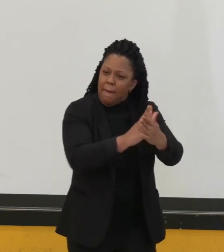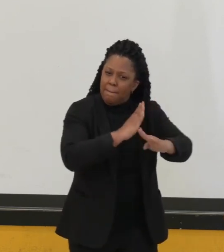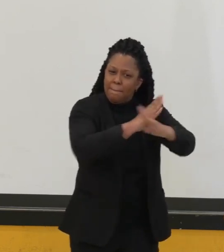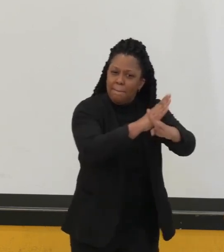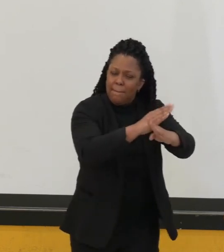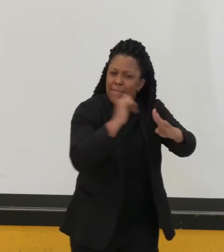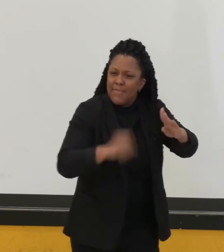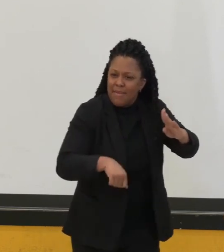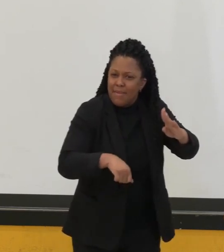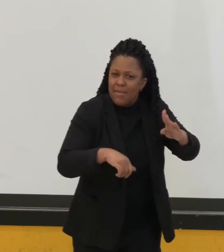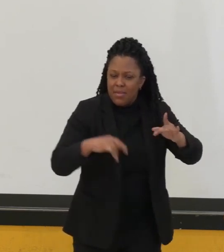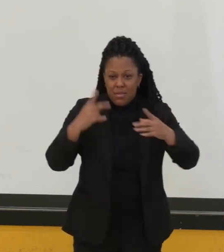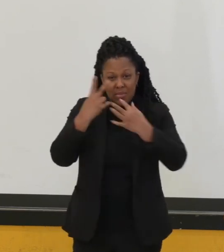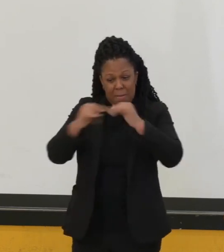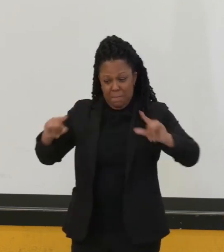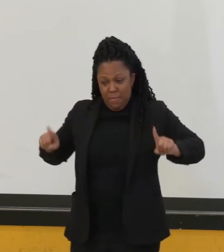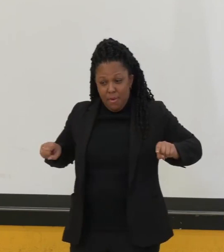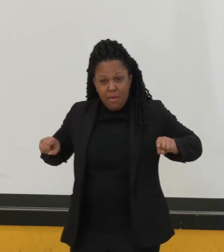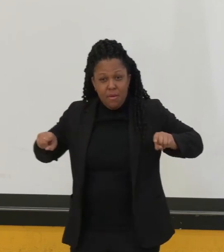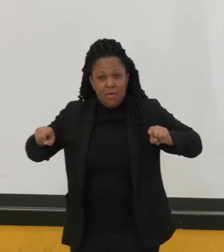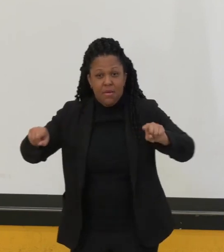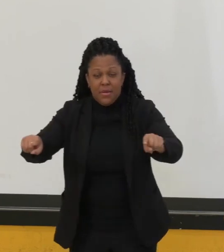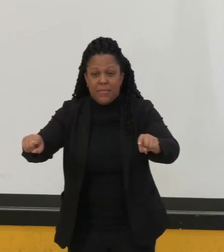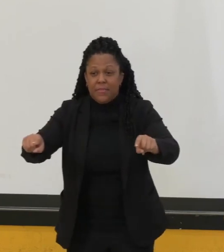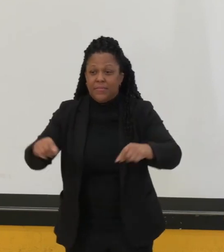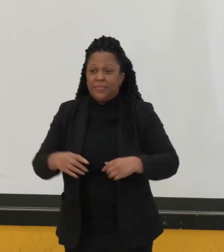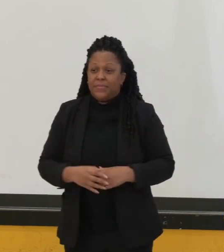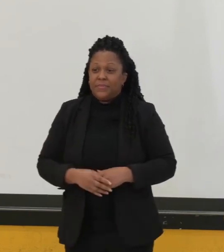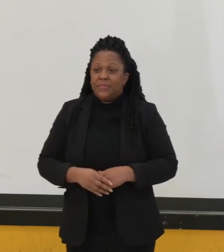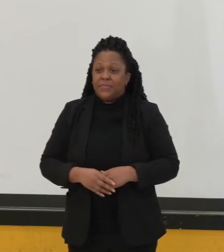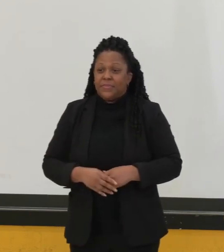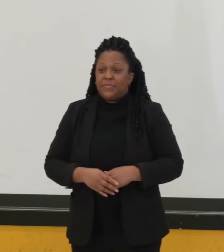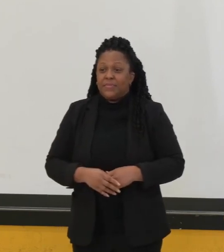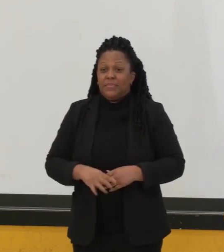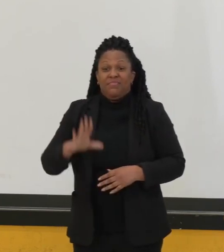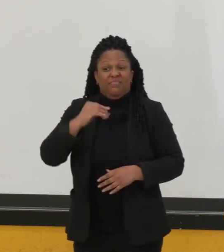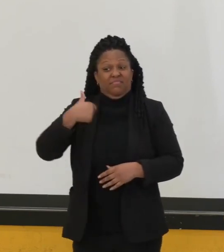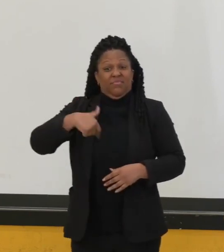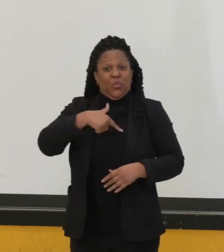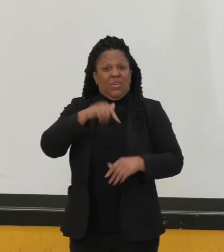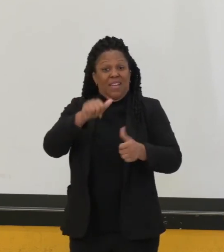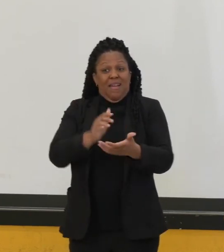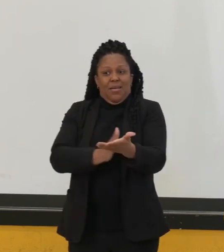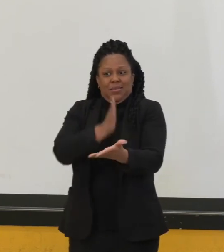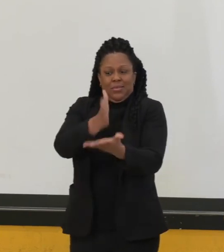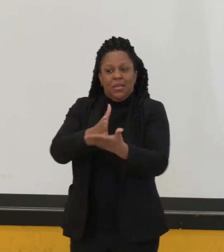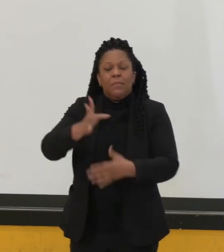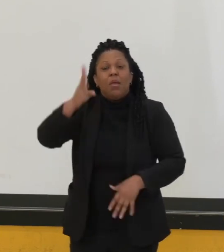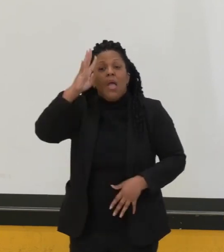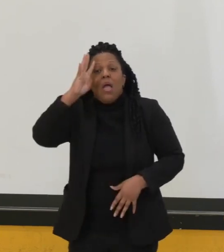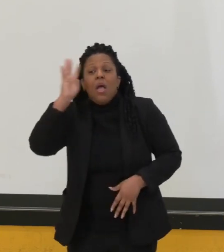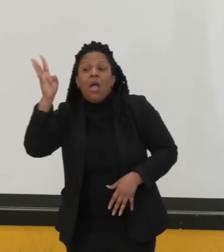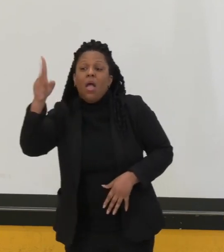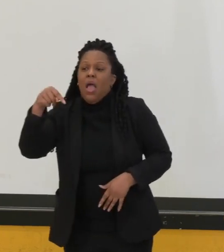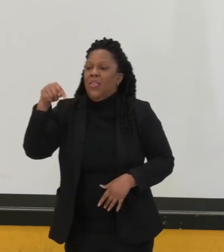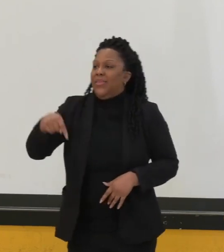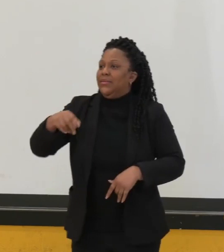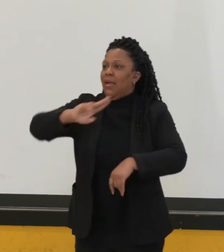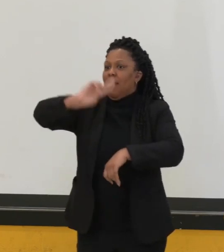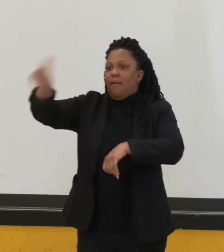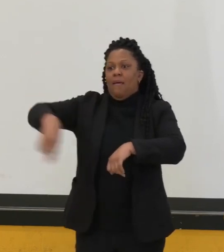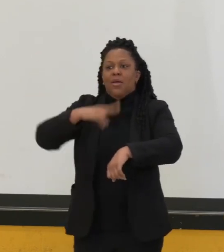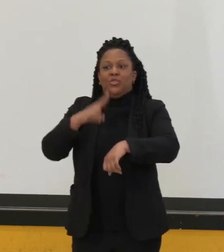the next thing that we can do is we can stop pretending that this is just the natural order of the universe and things happen this way. I'm going to demand